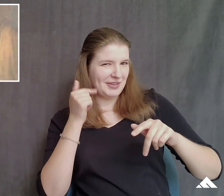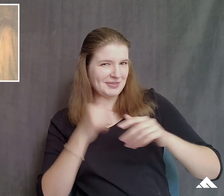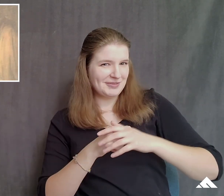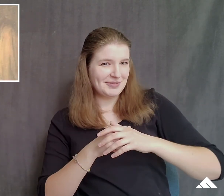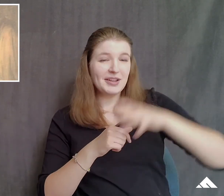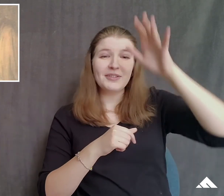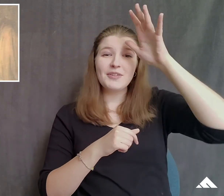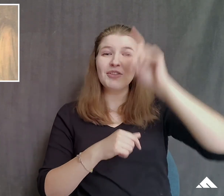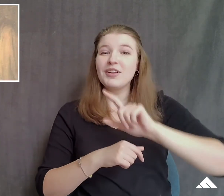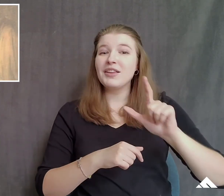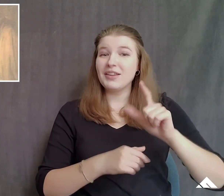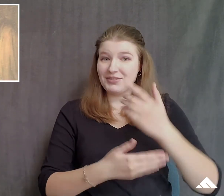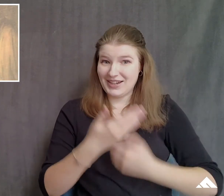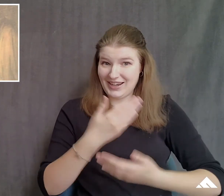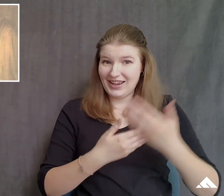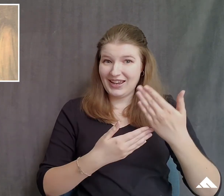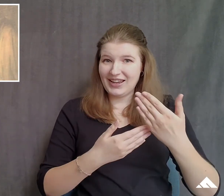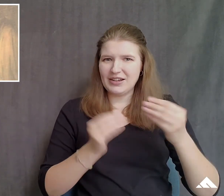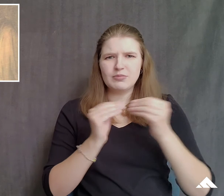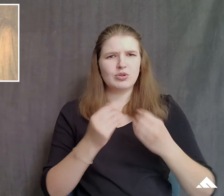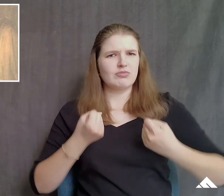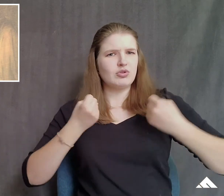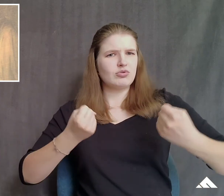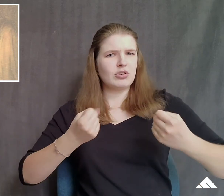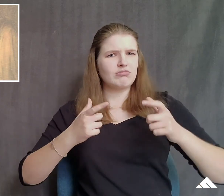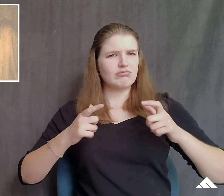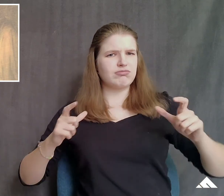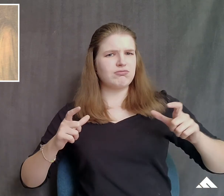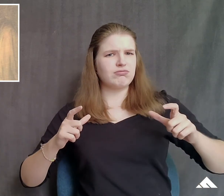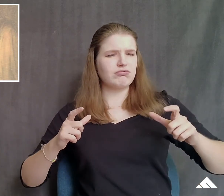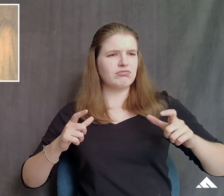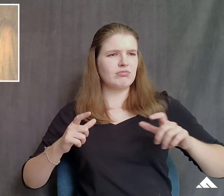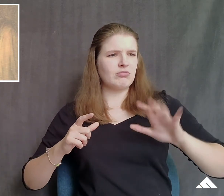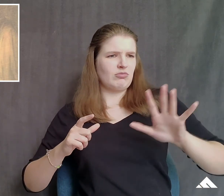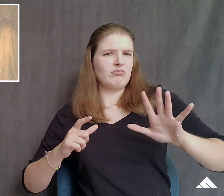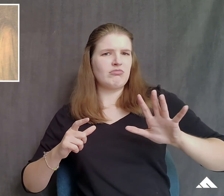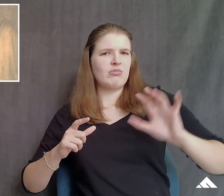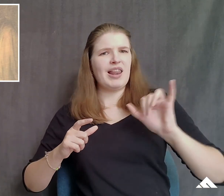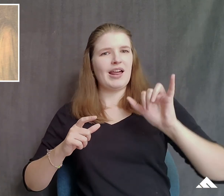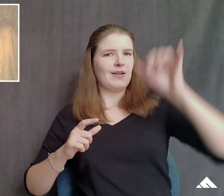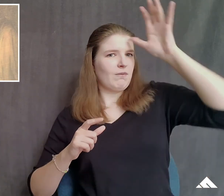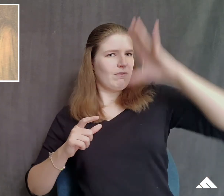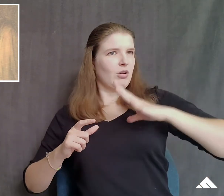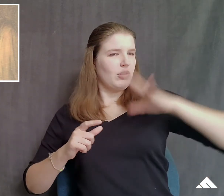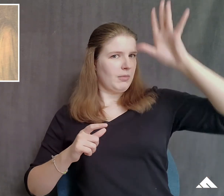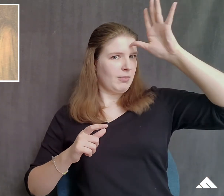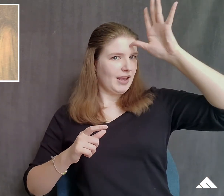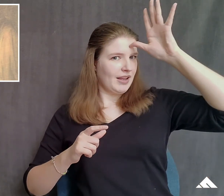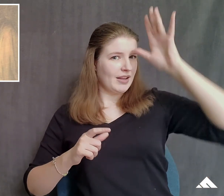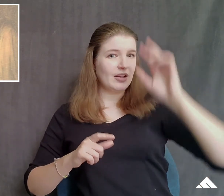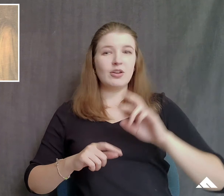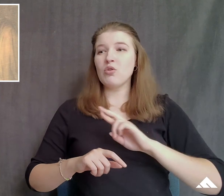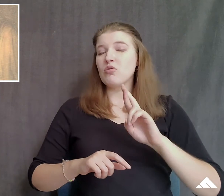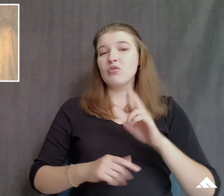The father's left hand is stronger and broader and larger, like the hand of a father. And his right